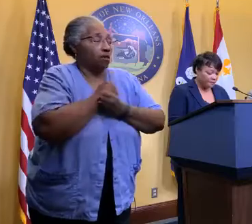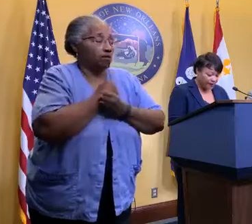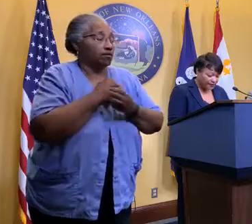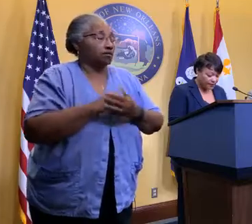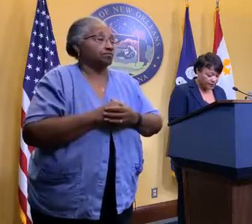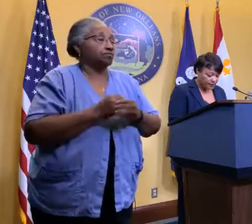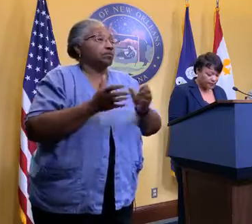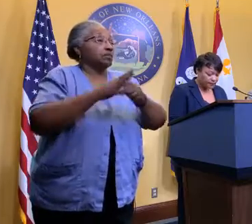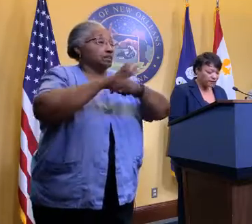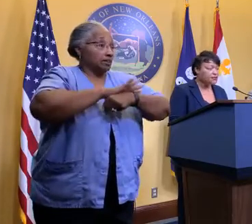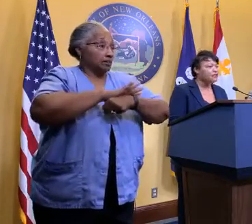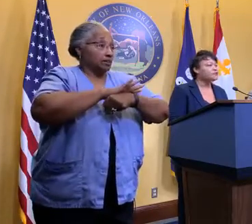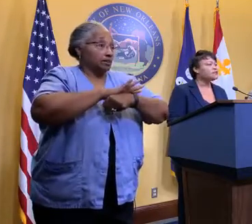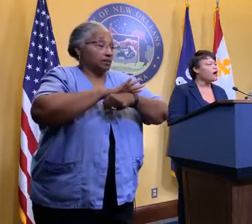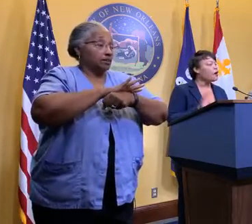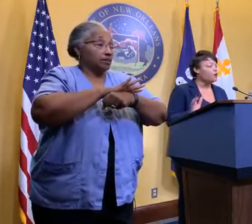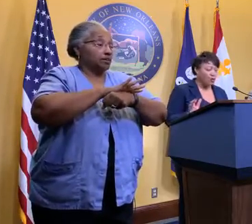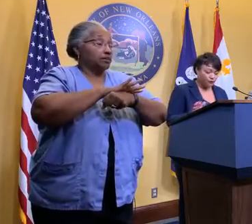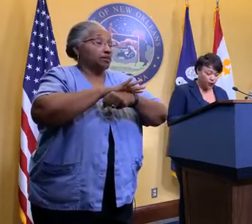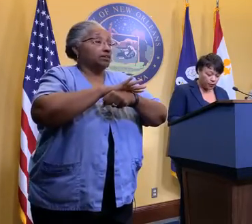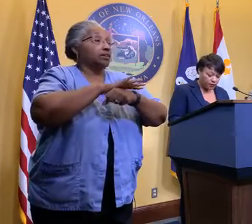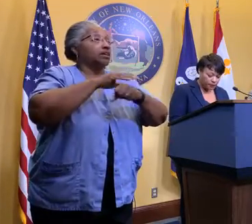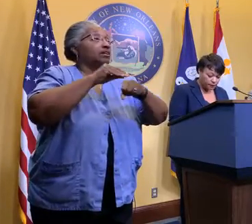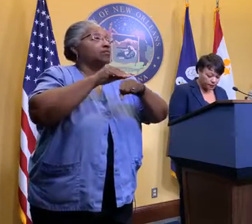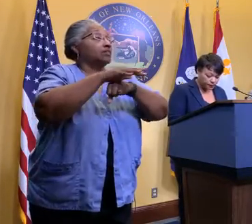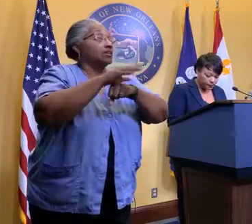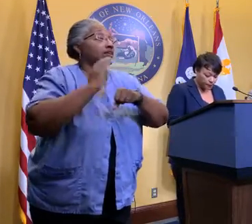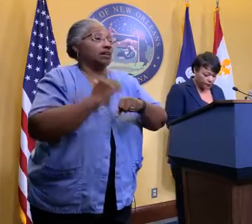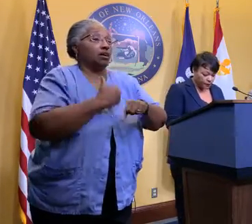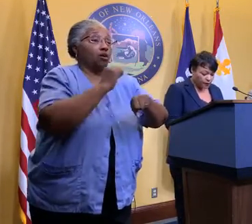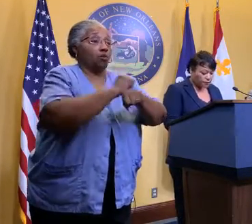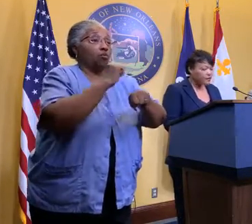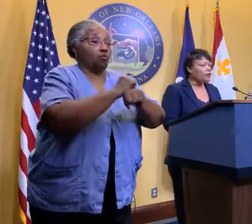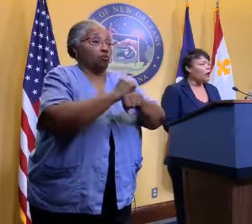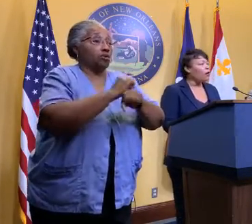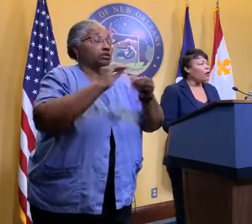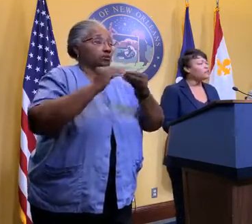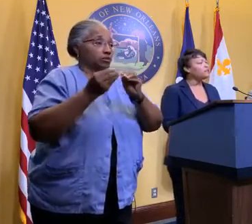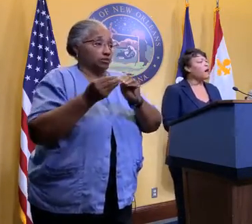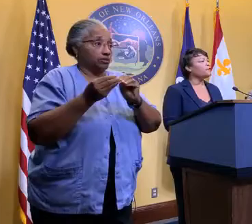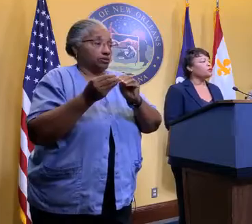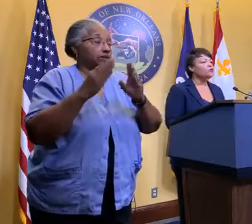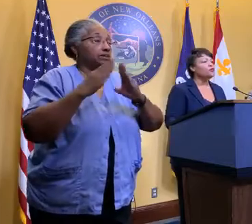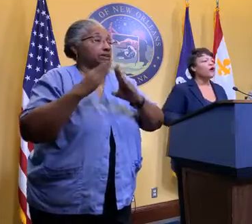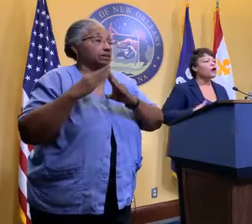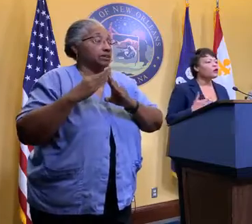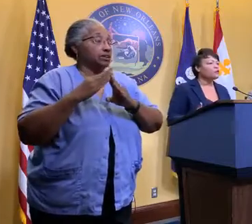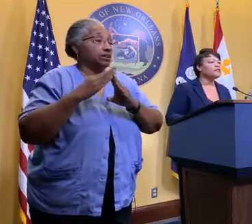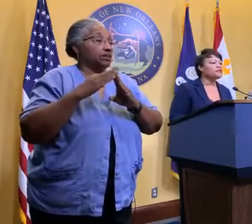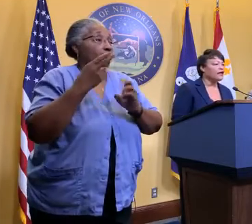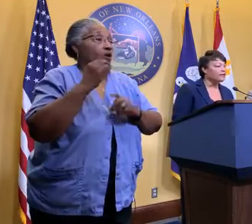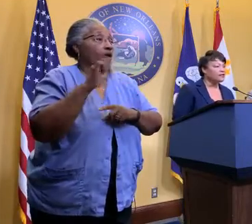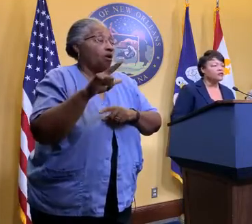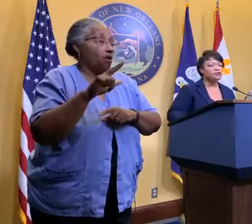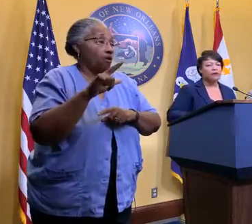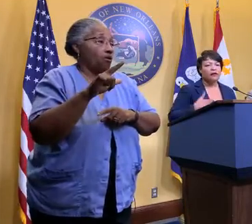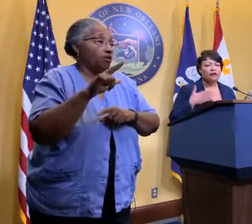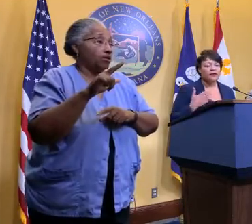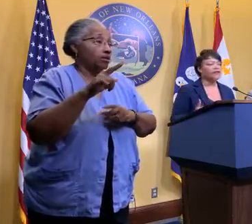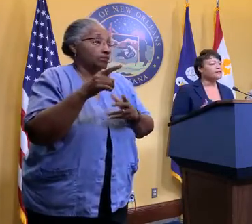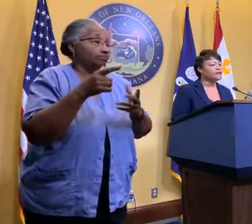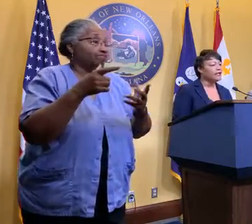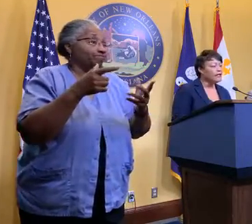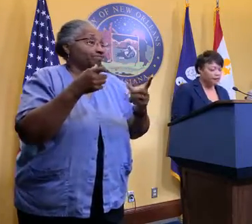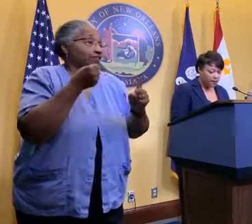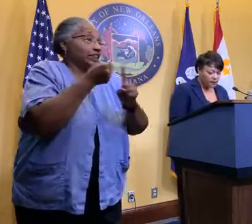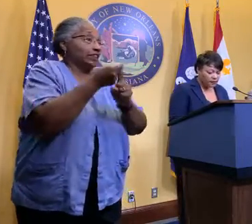pandemic has affected the city's entire workforce. City Hall is not immune. You've heard me say this,